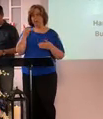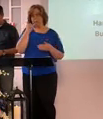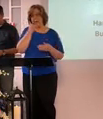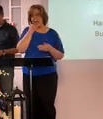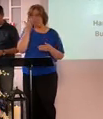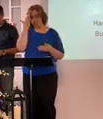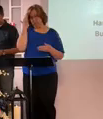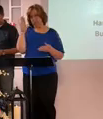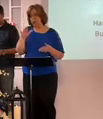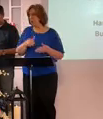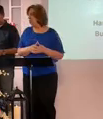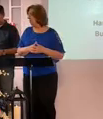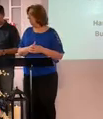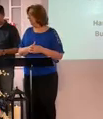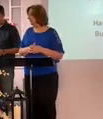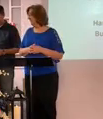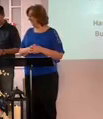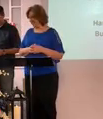Already?